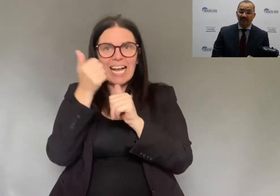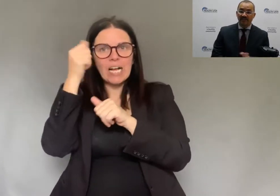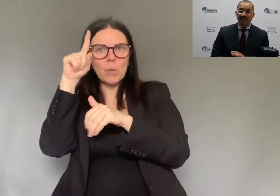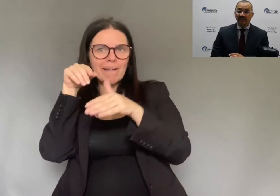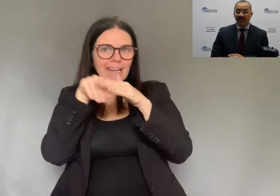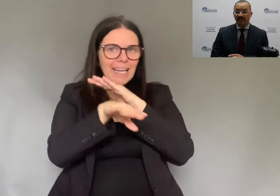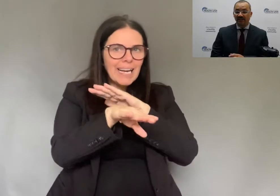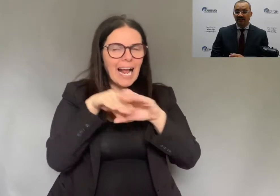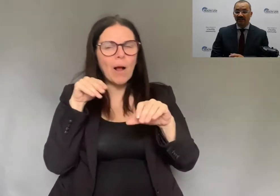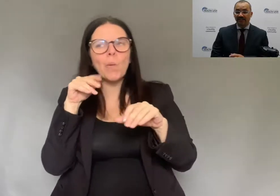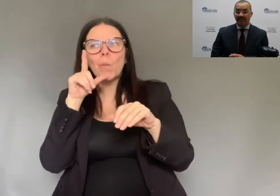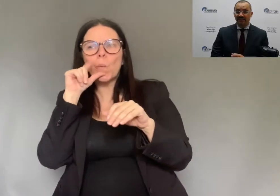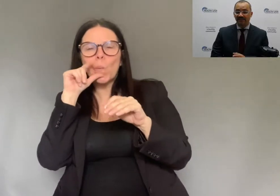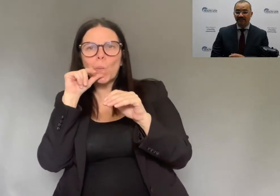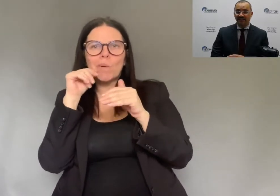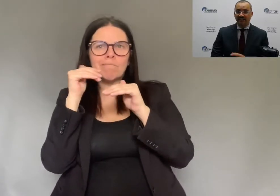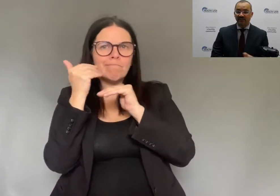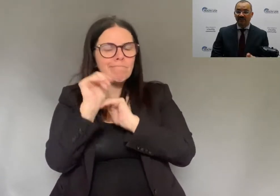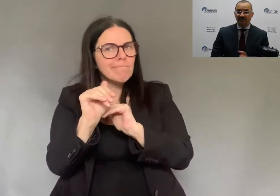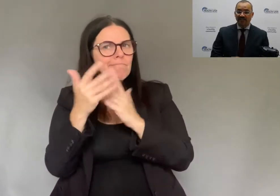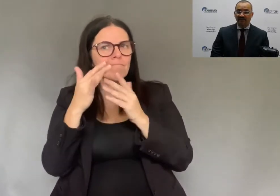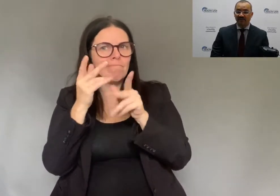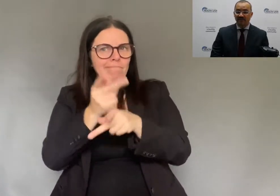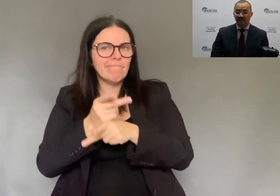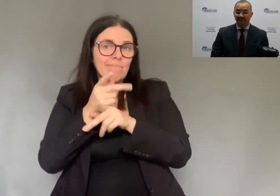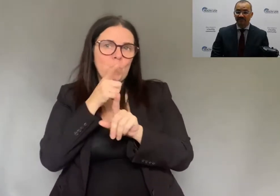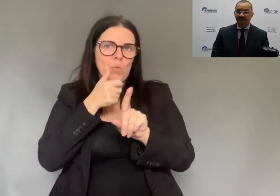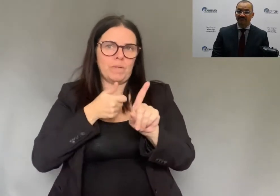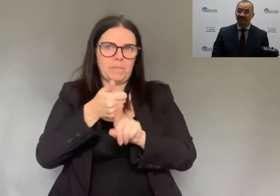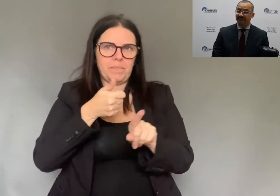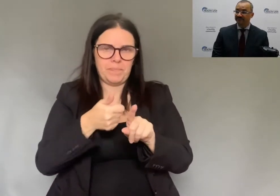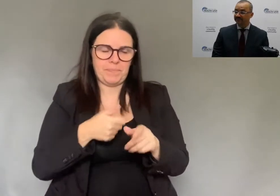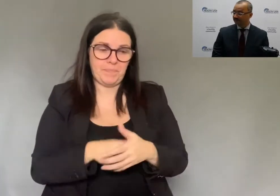from in the facility going back and forth.